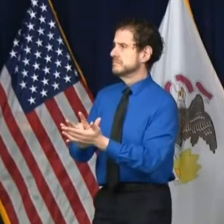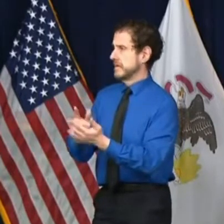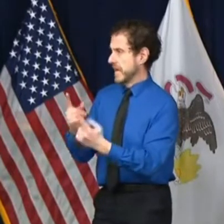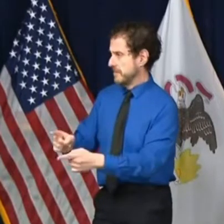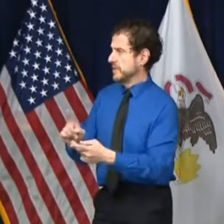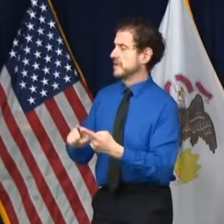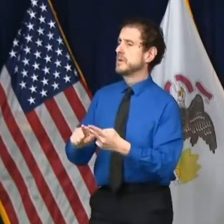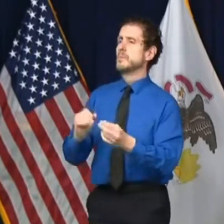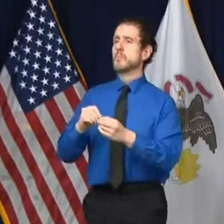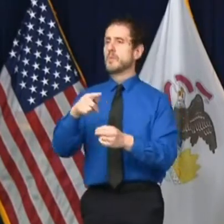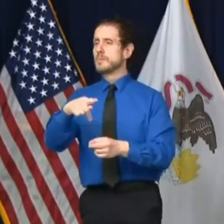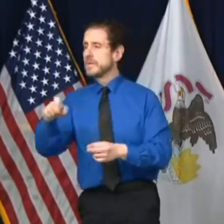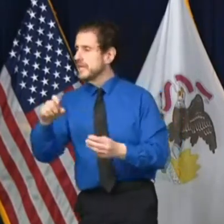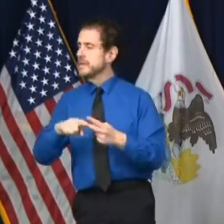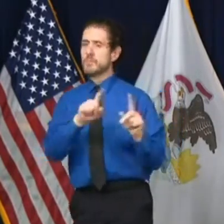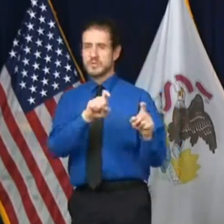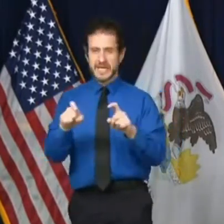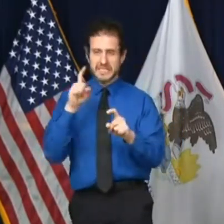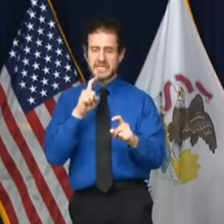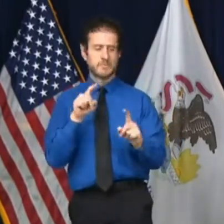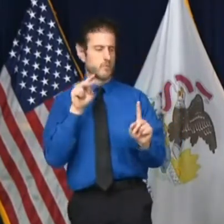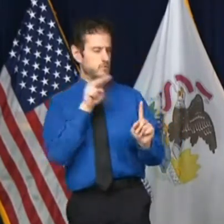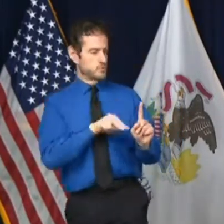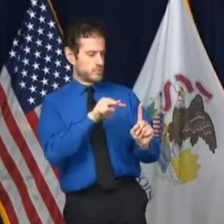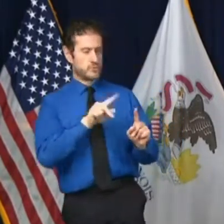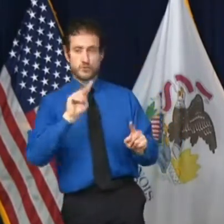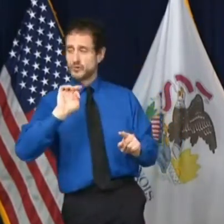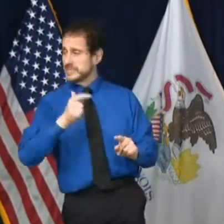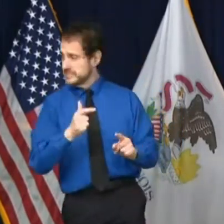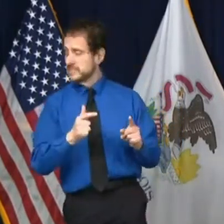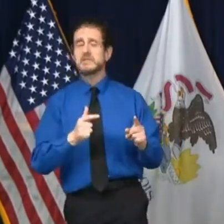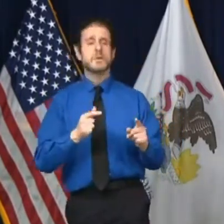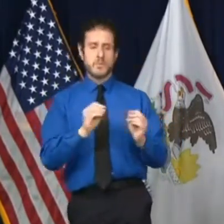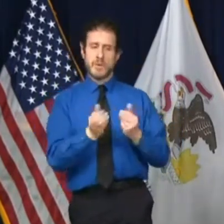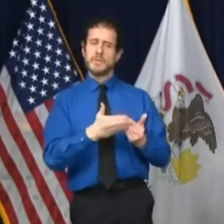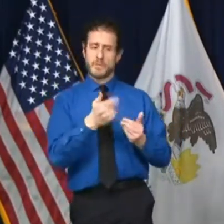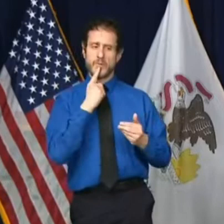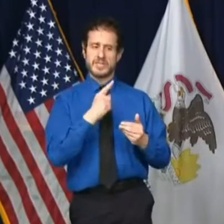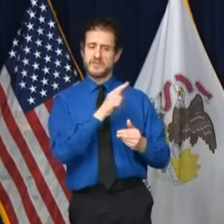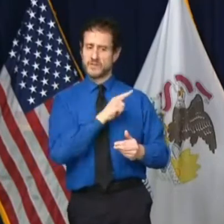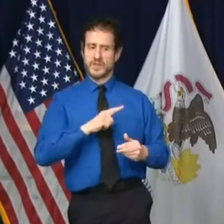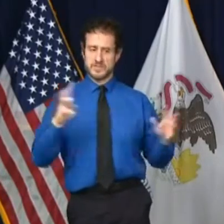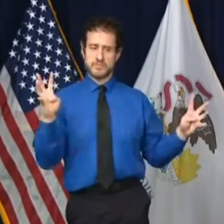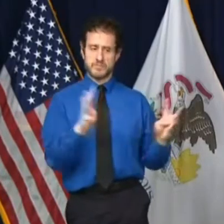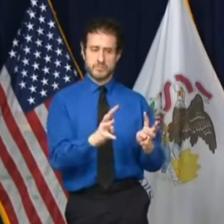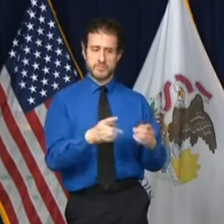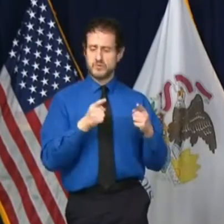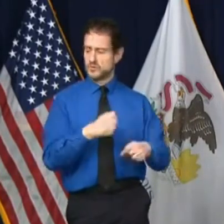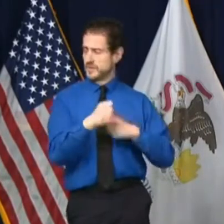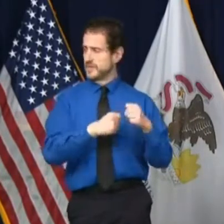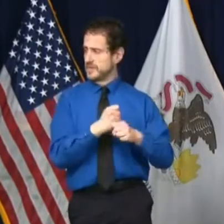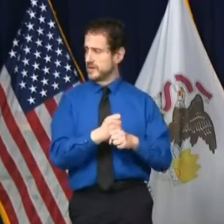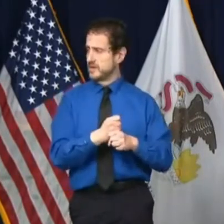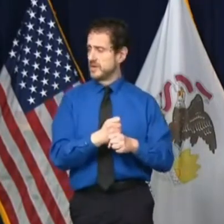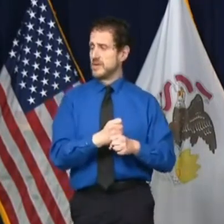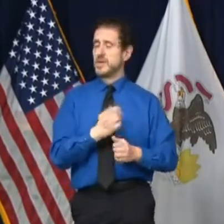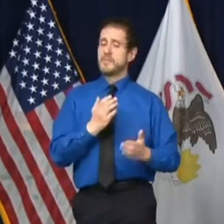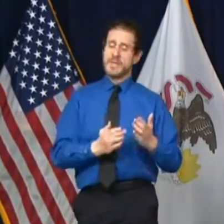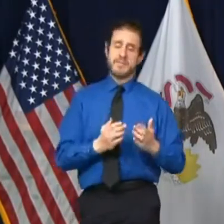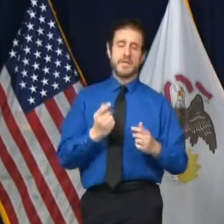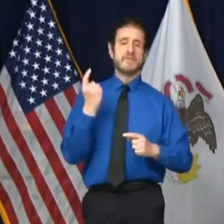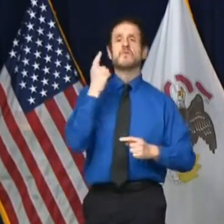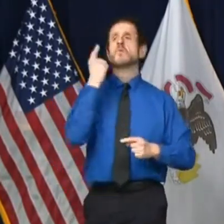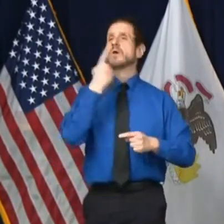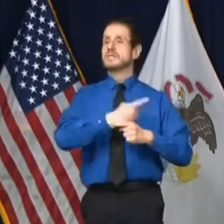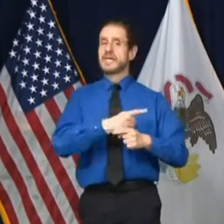available, it will make it a lot easier for the legislature to get together throughout the year, maybe in one-day increments, just to